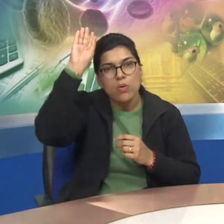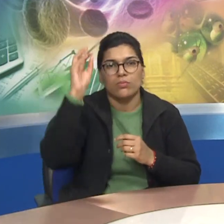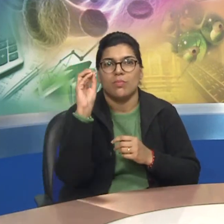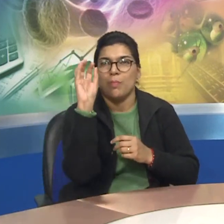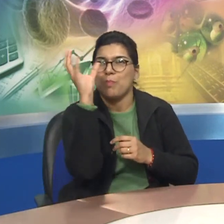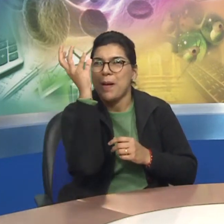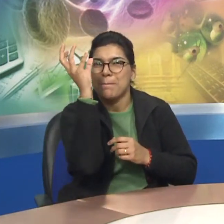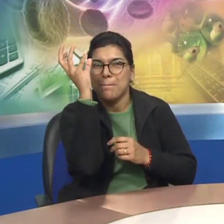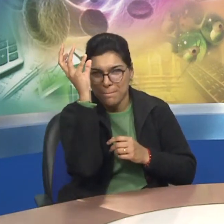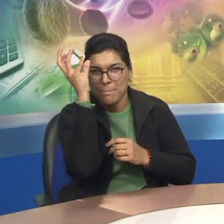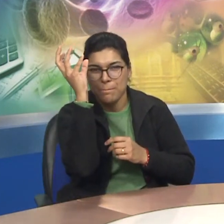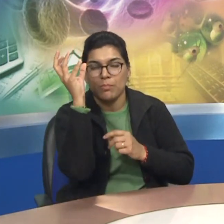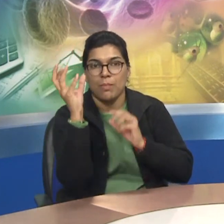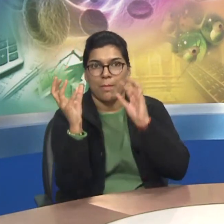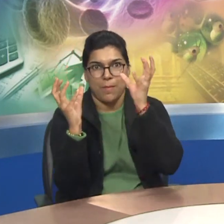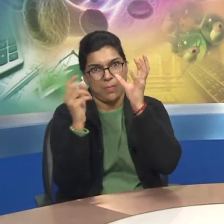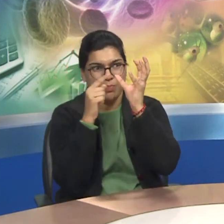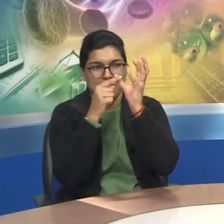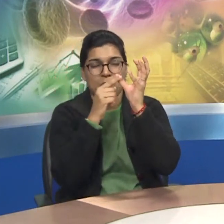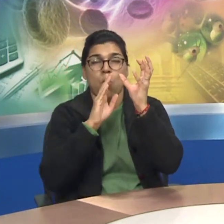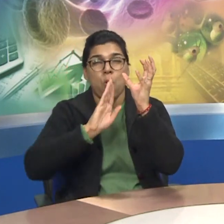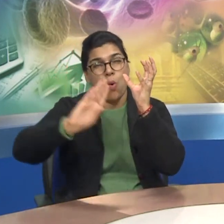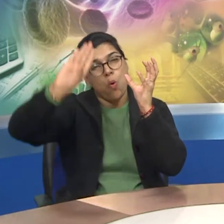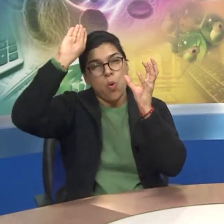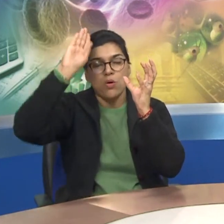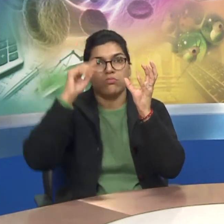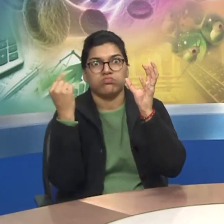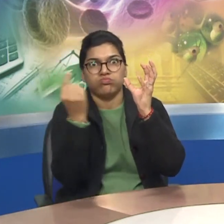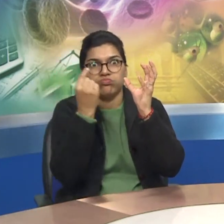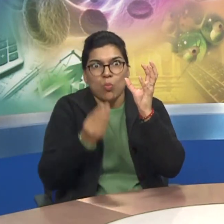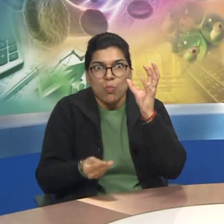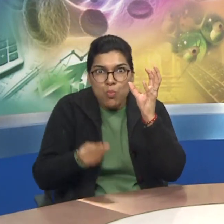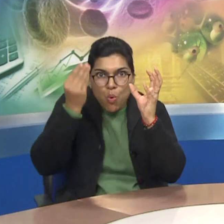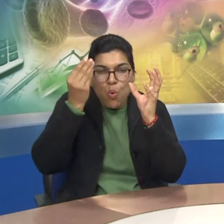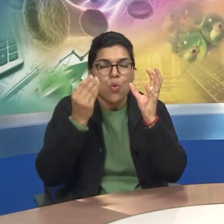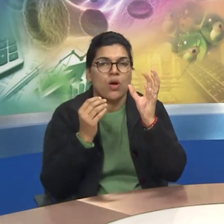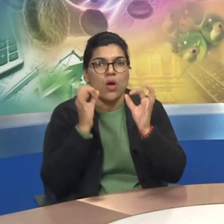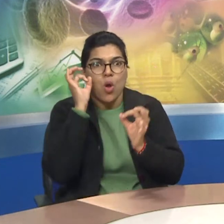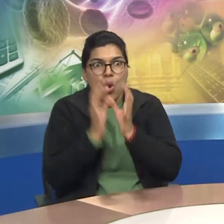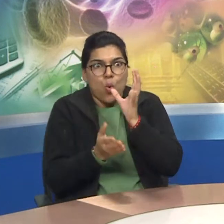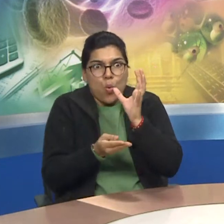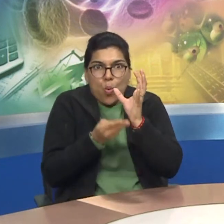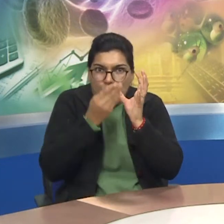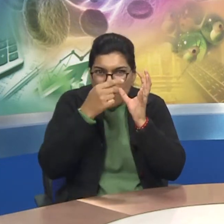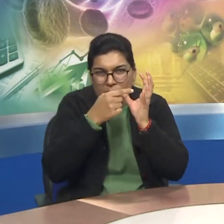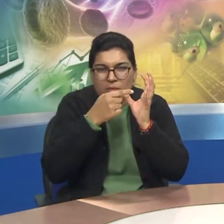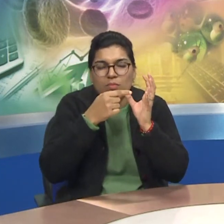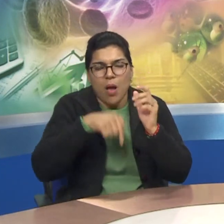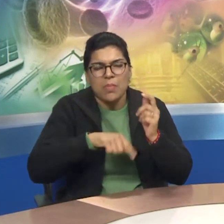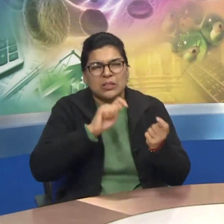we should buy energy efficient bulbs and appliances.